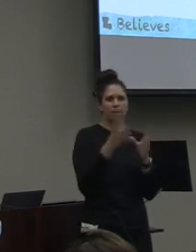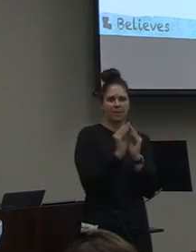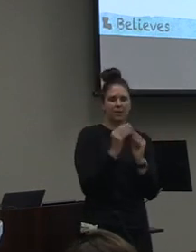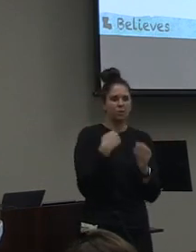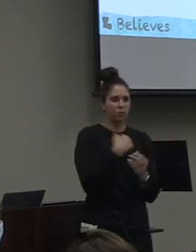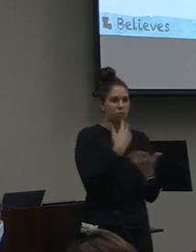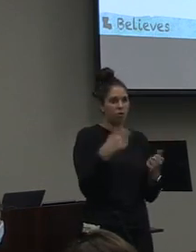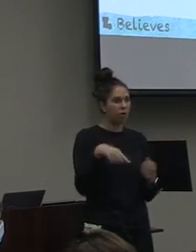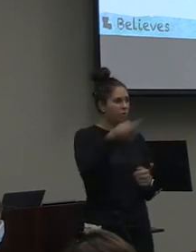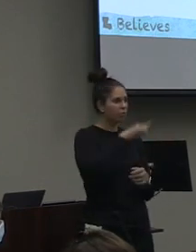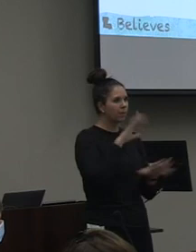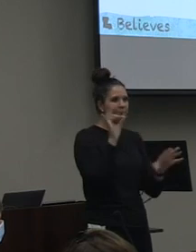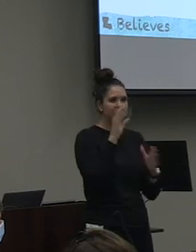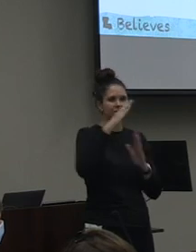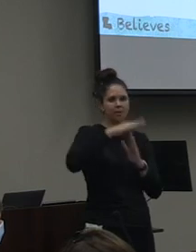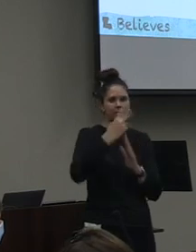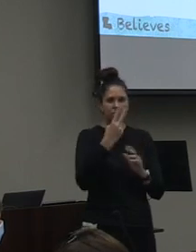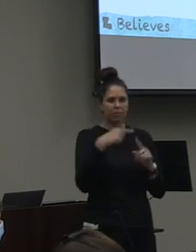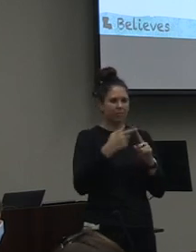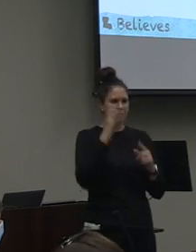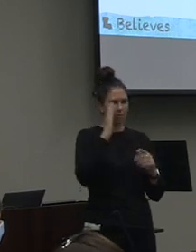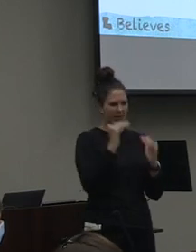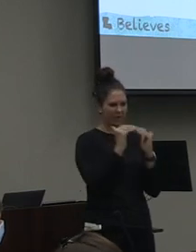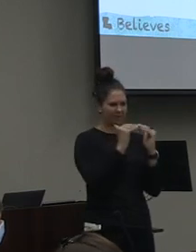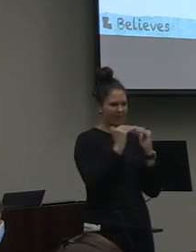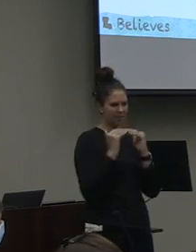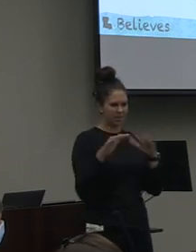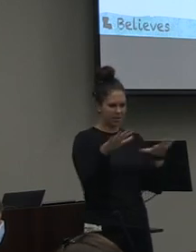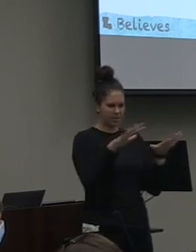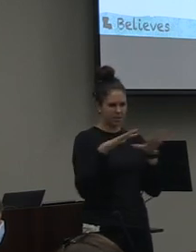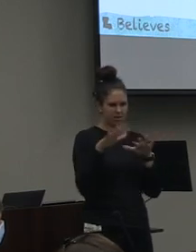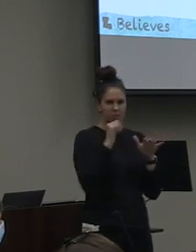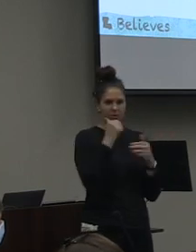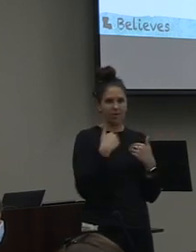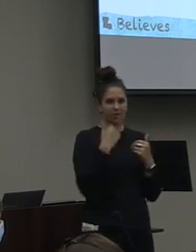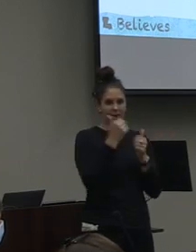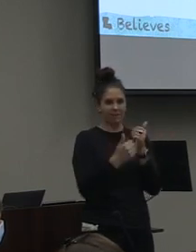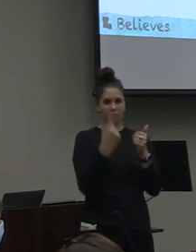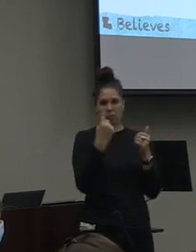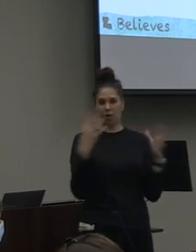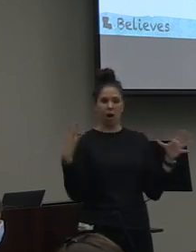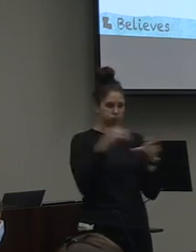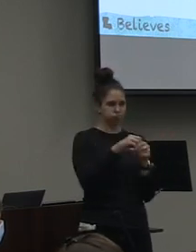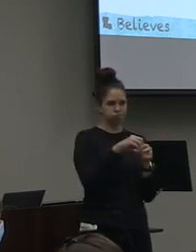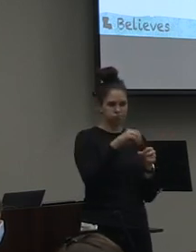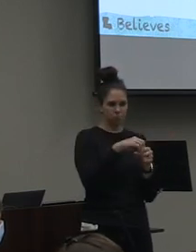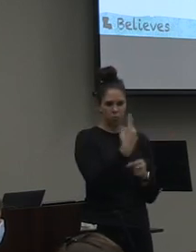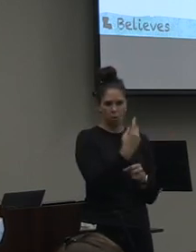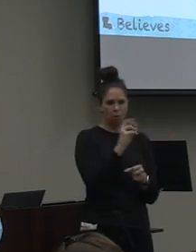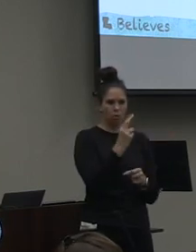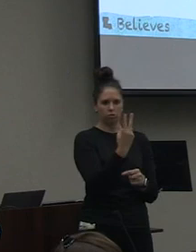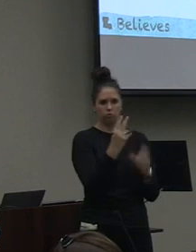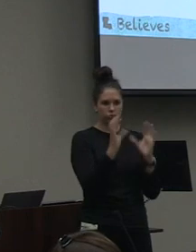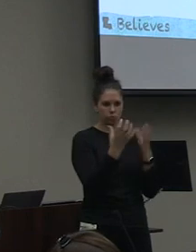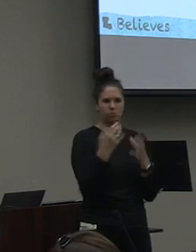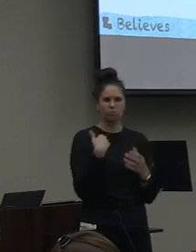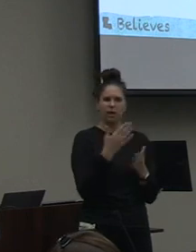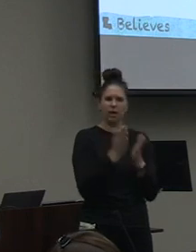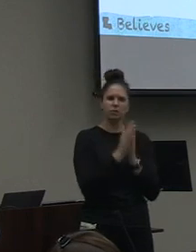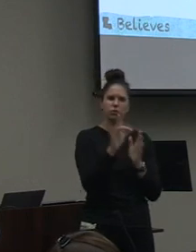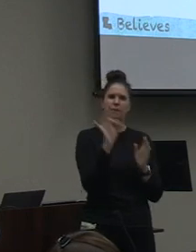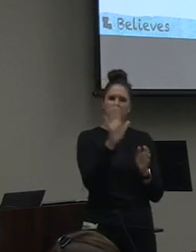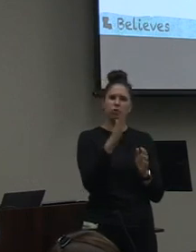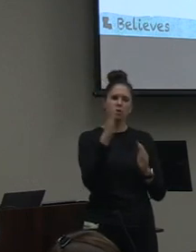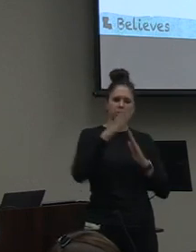pick a top 2 in hopes that we can even it out some, and we don't have everyone just clustered in 1 group or 2 groups. And so we ask that you pick your